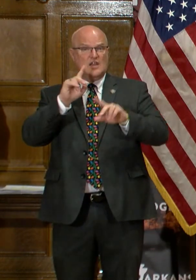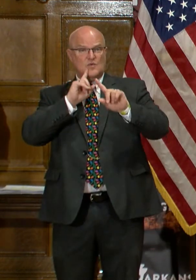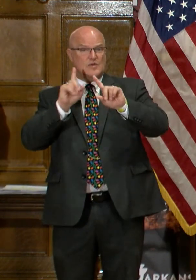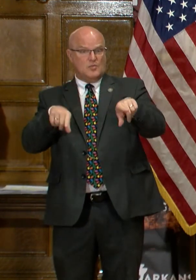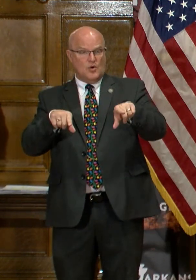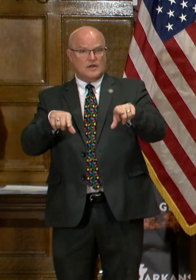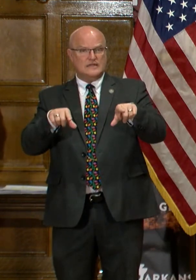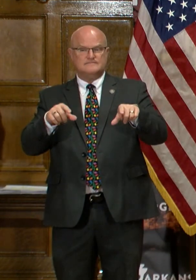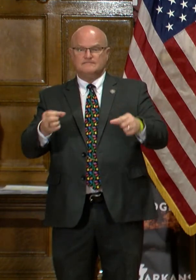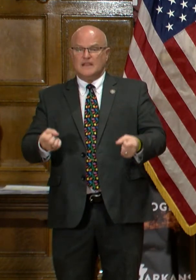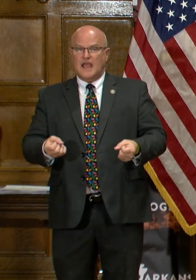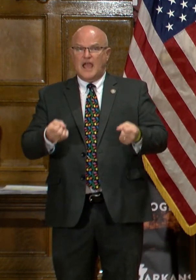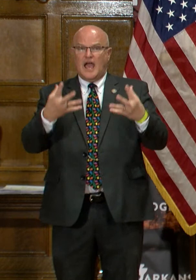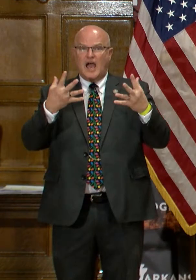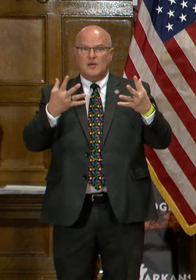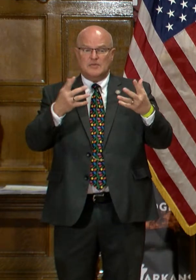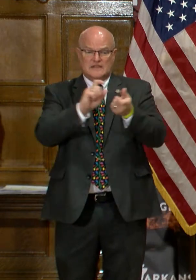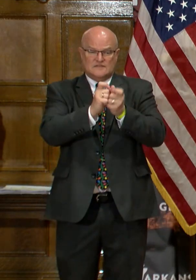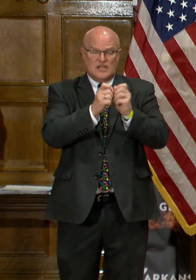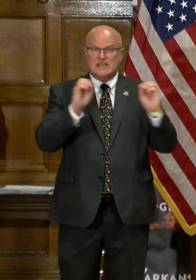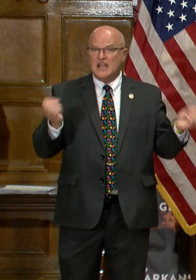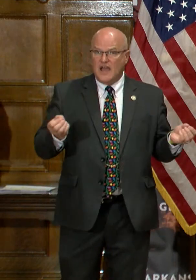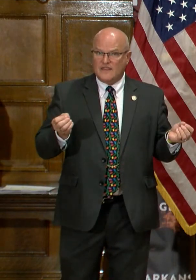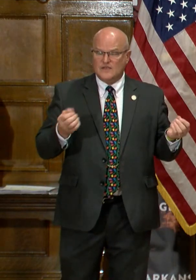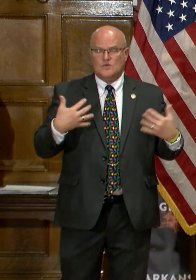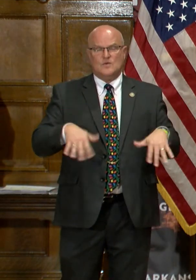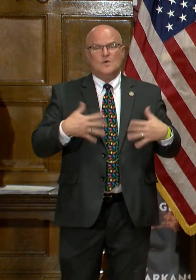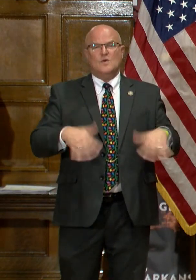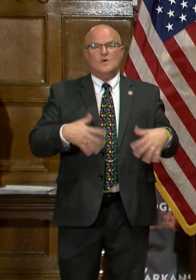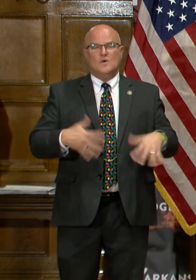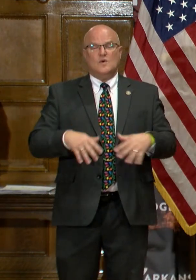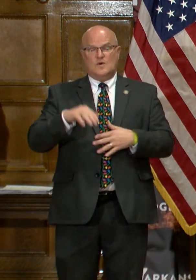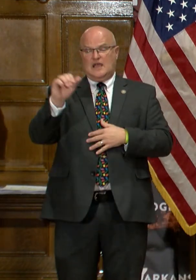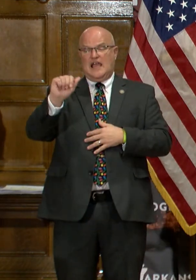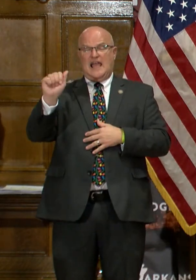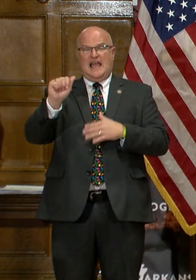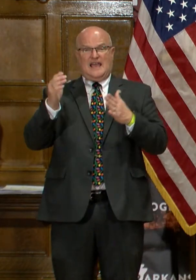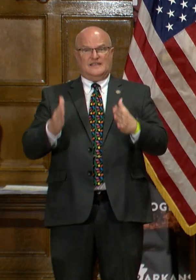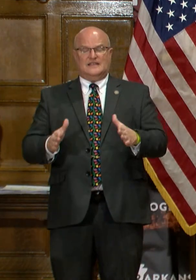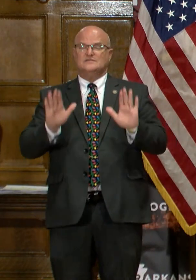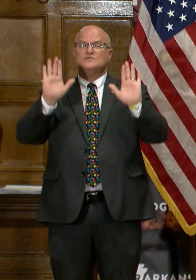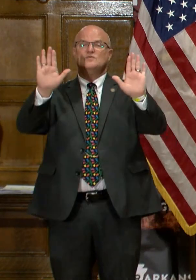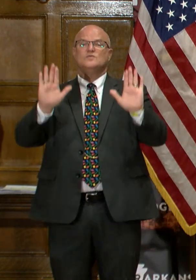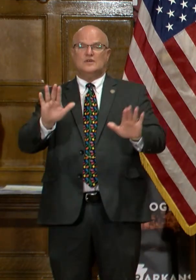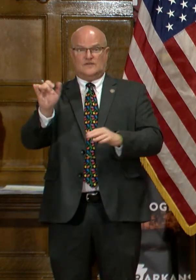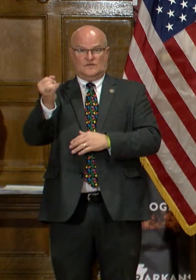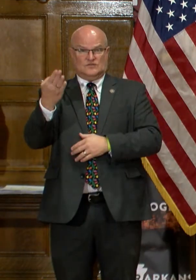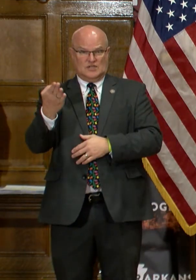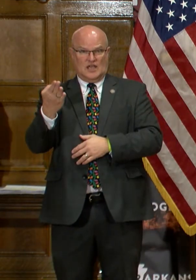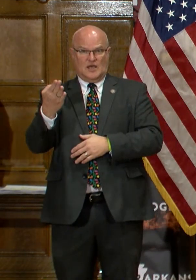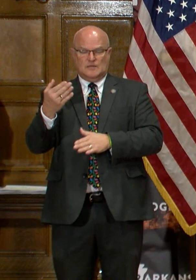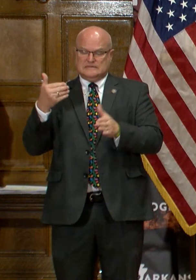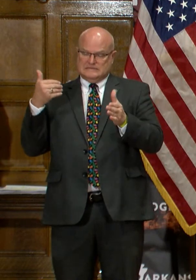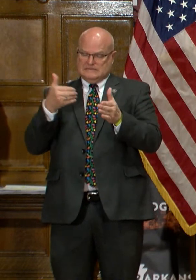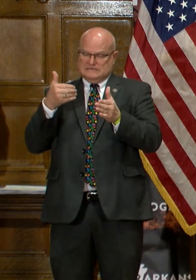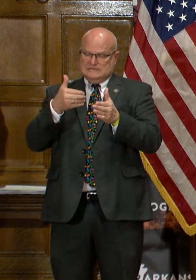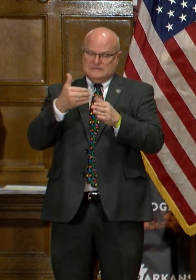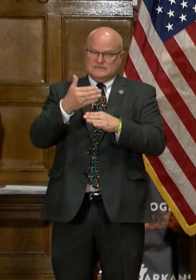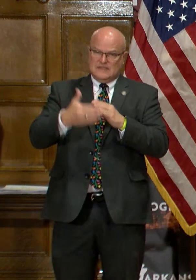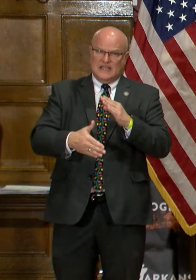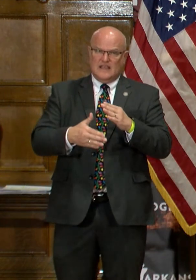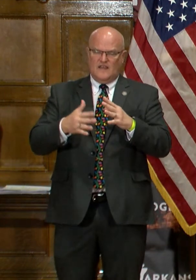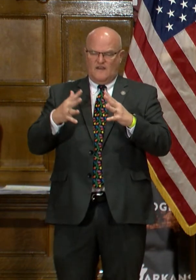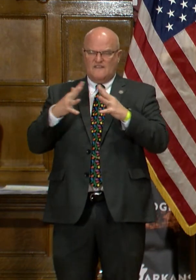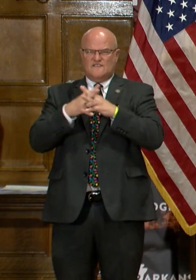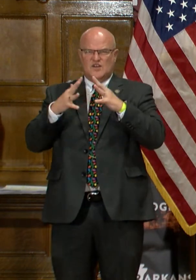how many of them have not had to adjust at all. And our athletes have done a wonderful job. And we're almost to the end. We have football